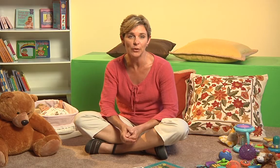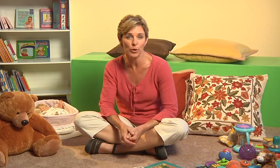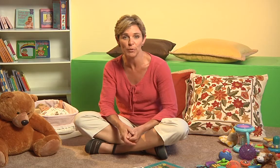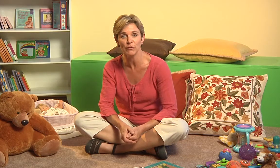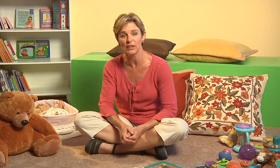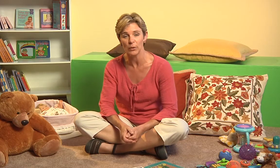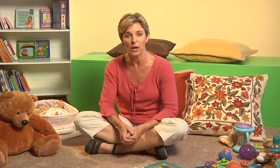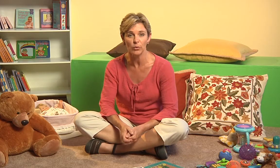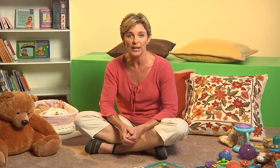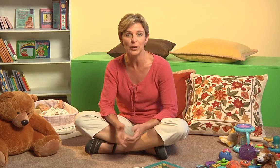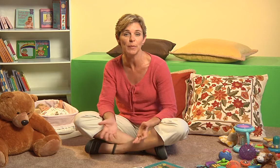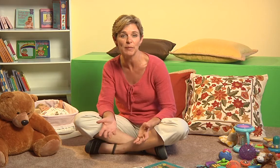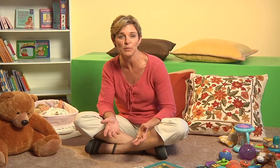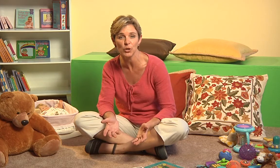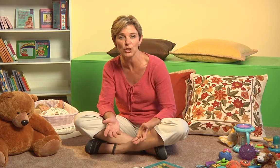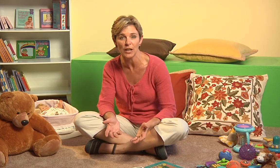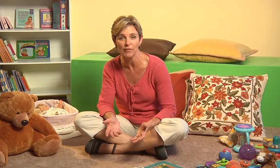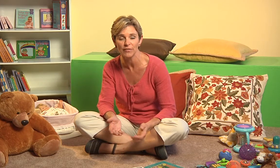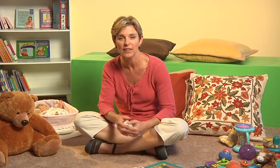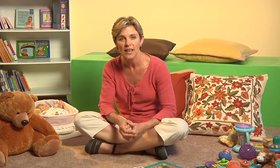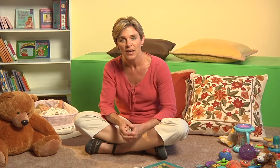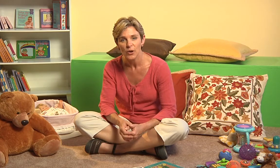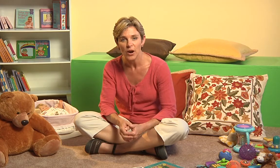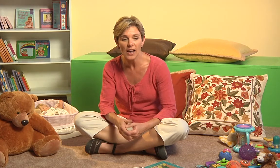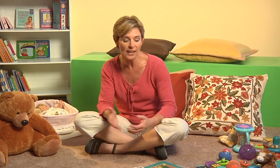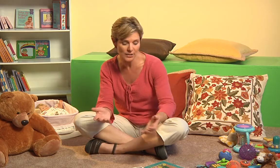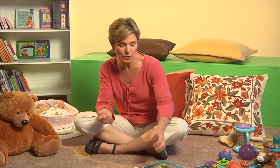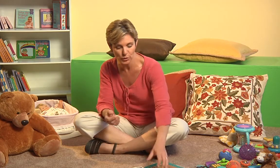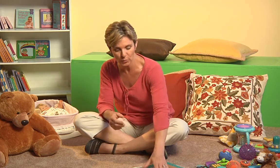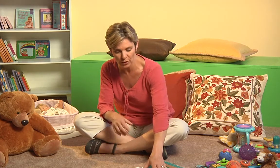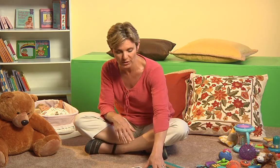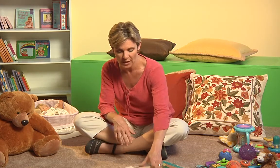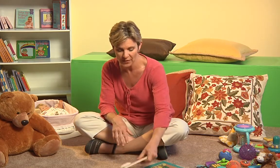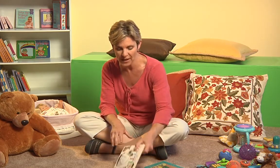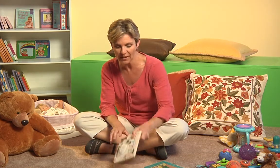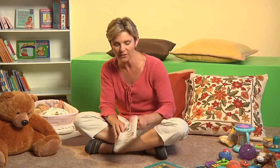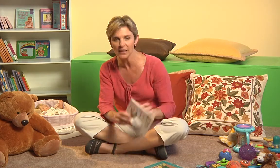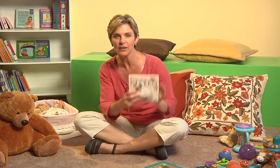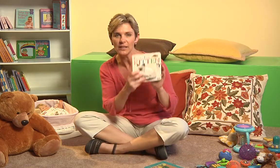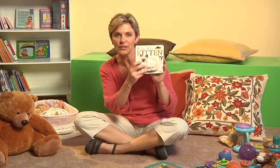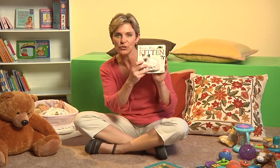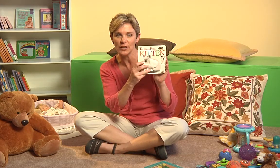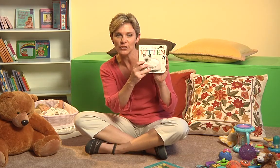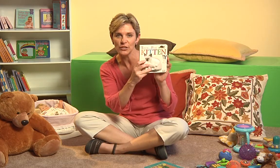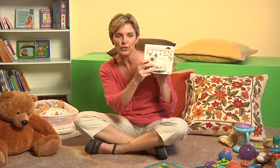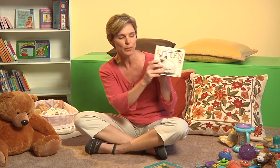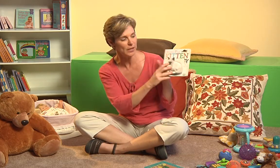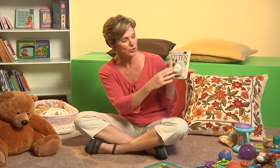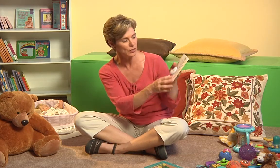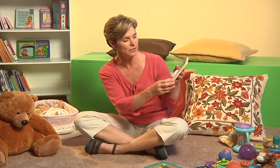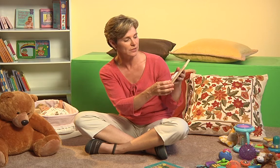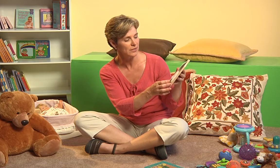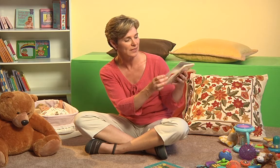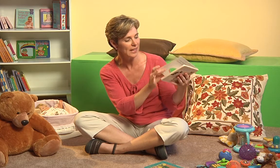work perfectly well right in your baby's bookshelf. I like to use books that have clear illustrations or pictures, like